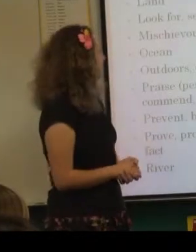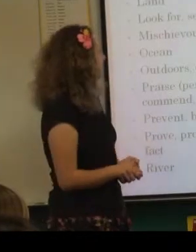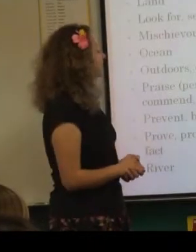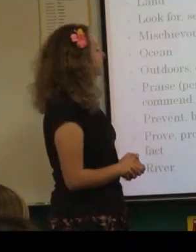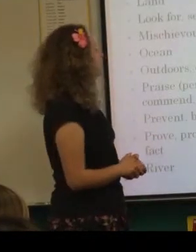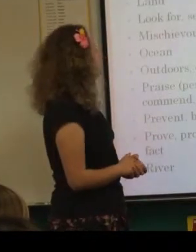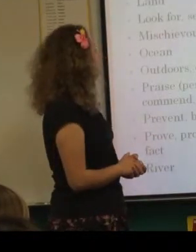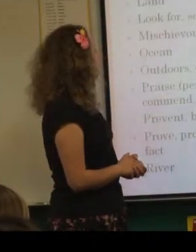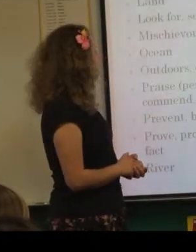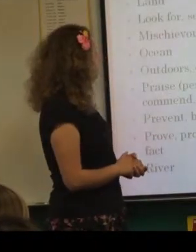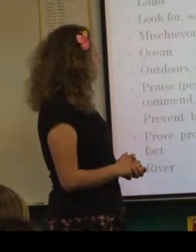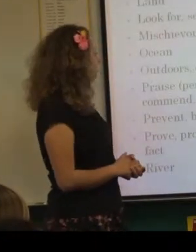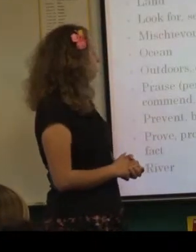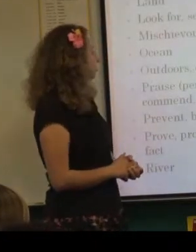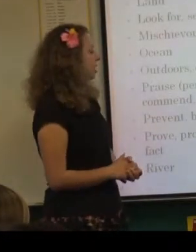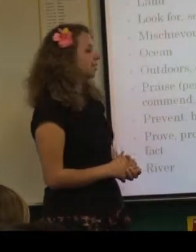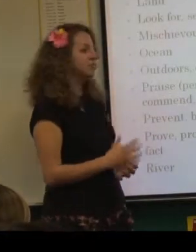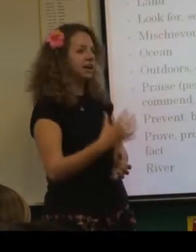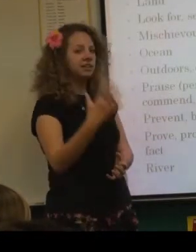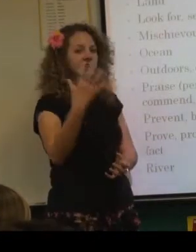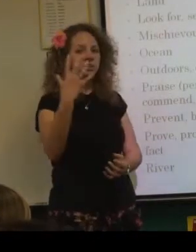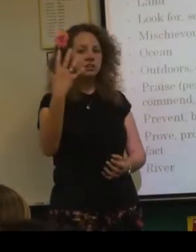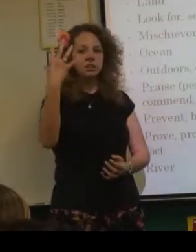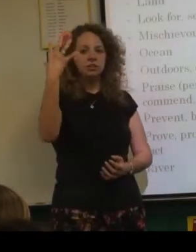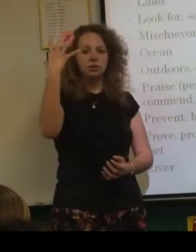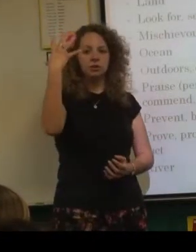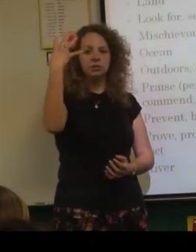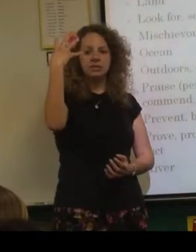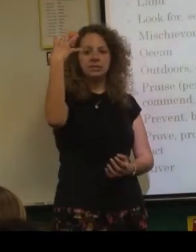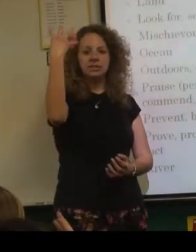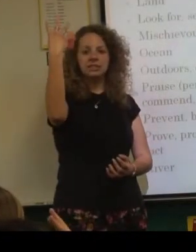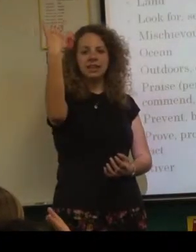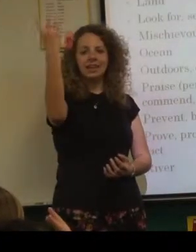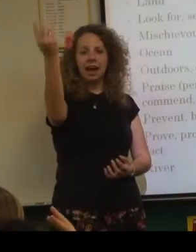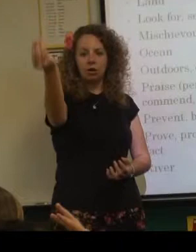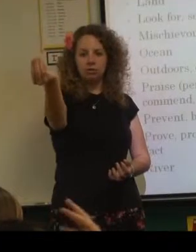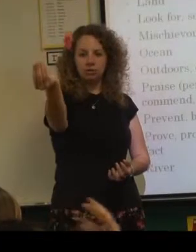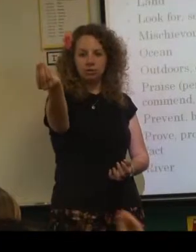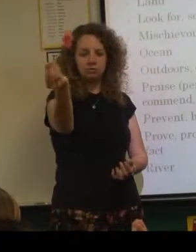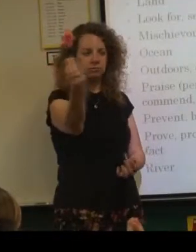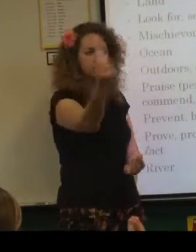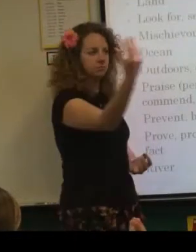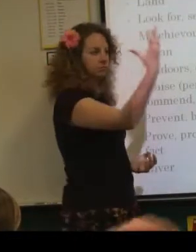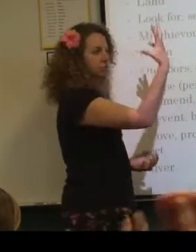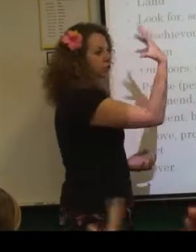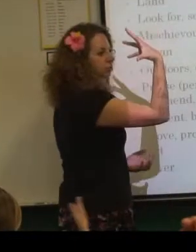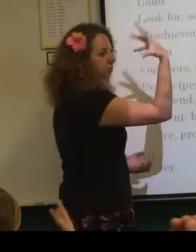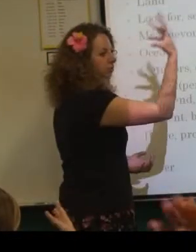Okay, and then we have outdoors or outside. So this is the sign out. So you're just going forward